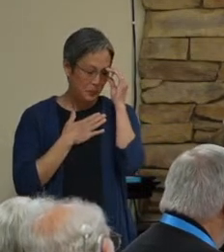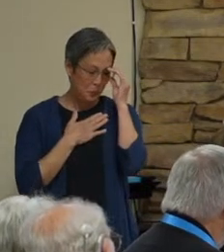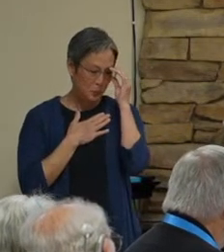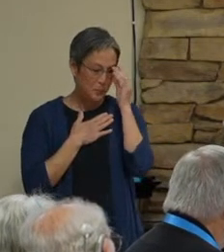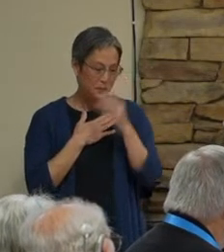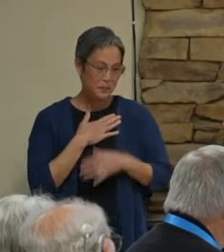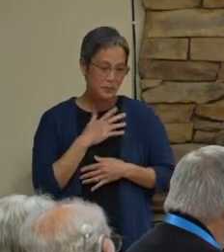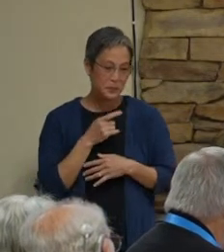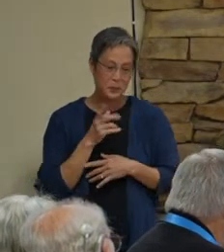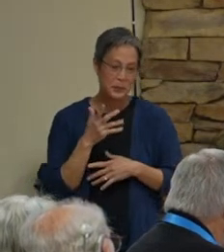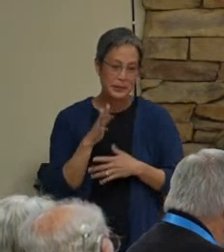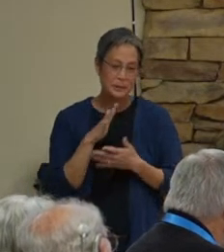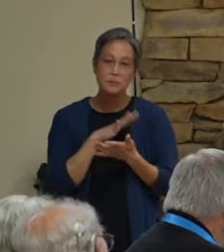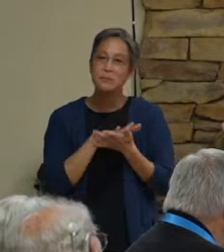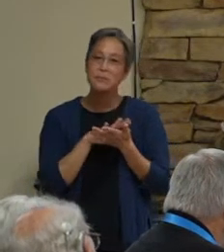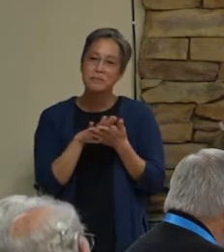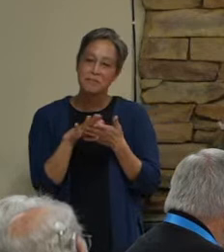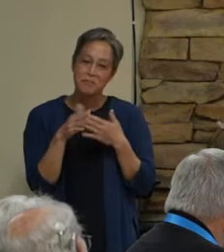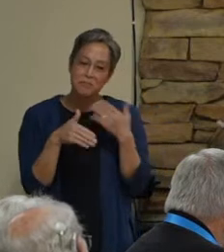kindred spirits,